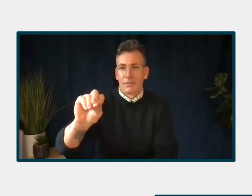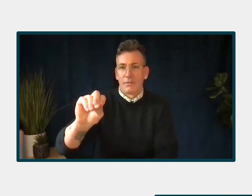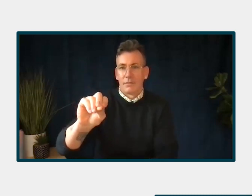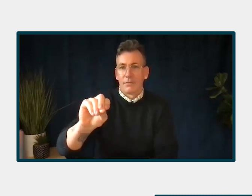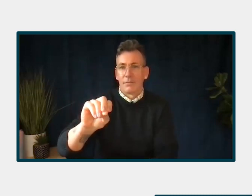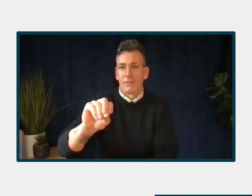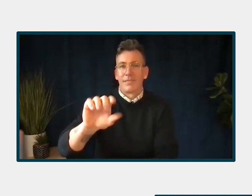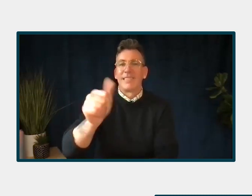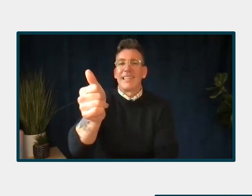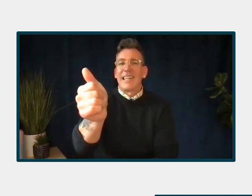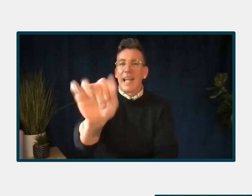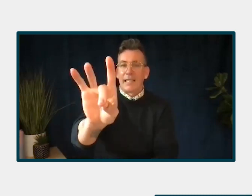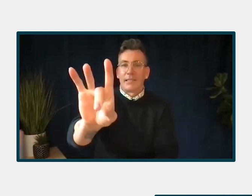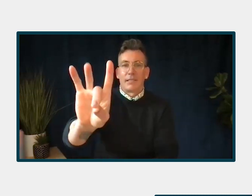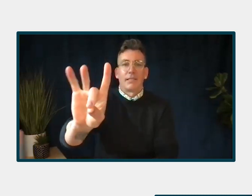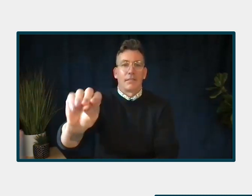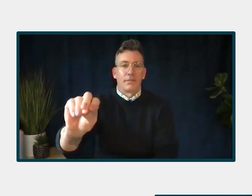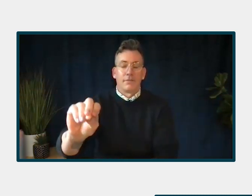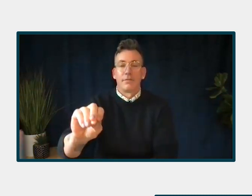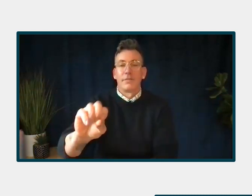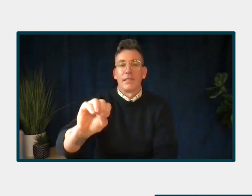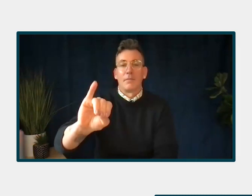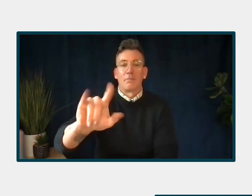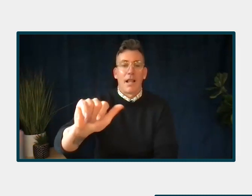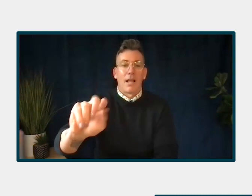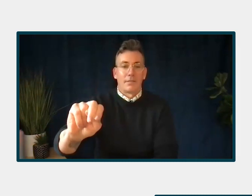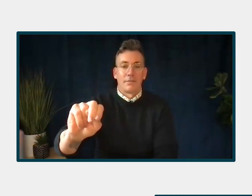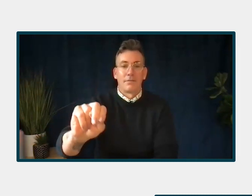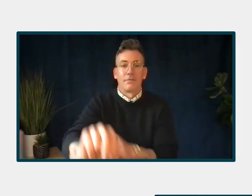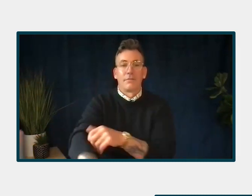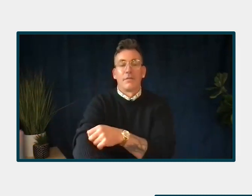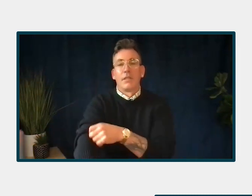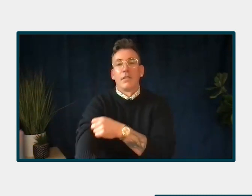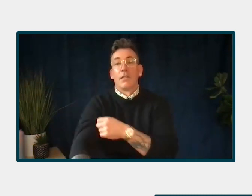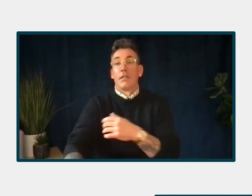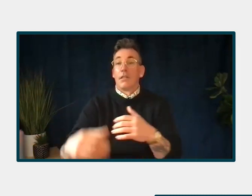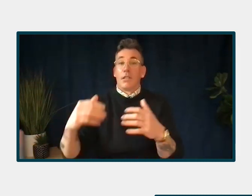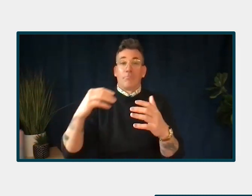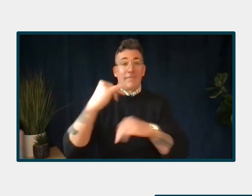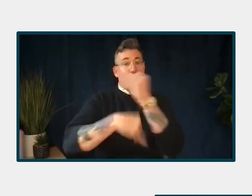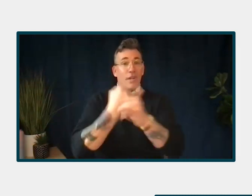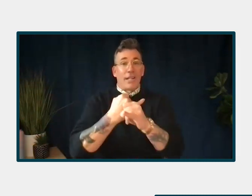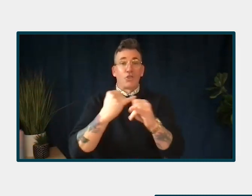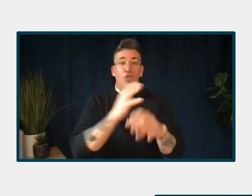So in the 1880s in Milan, 1880, in Milan,